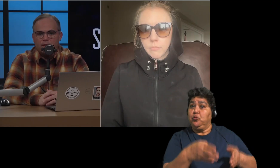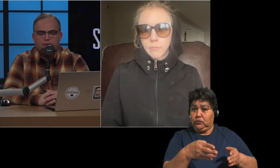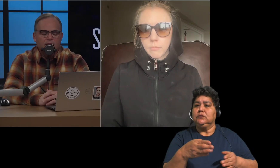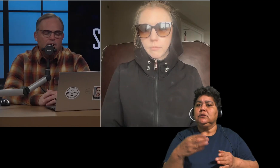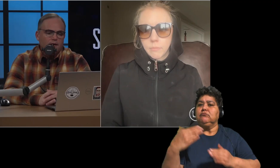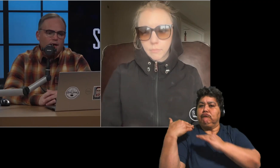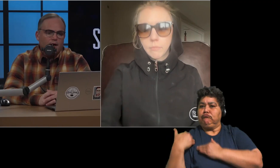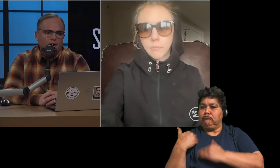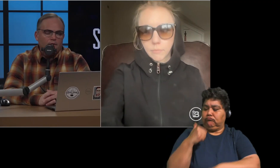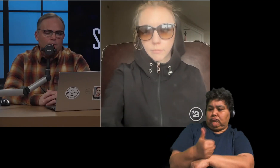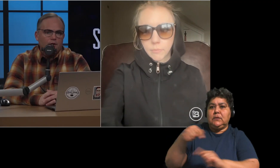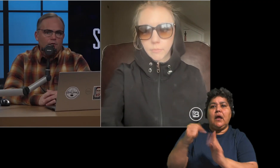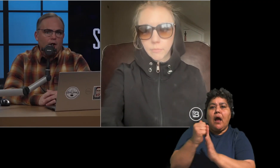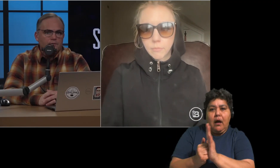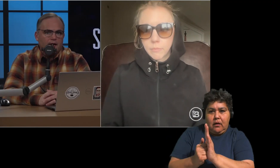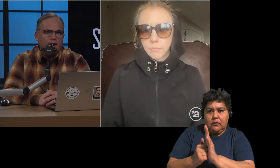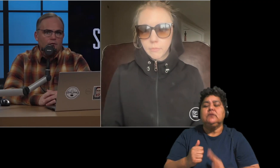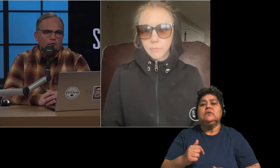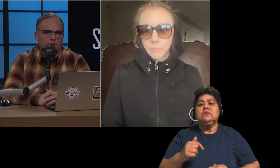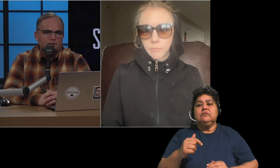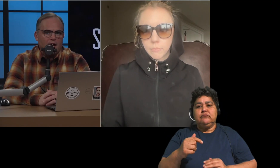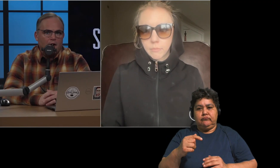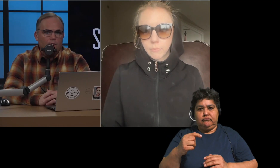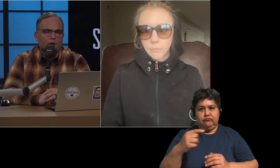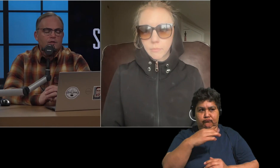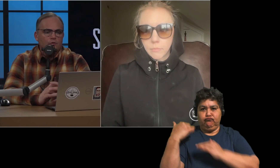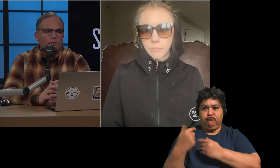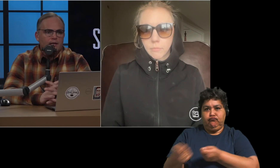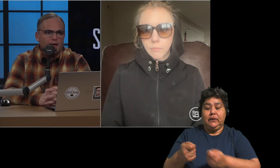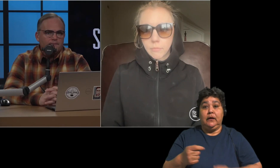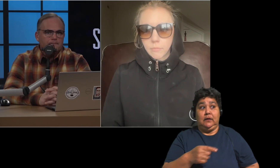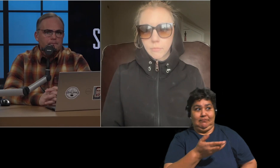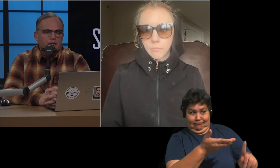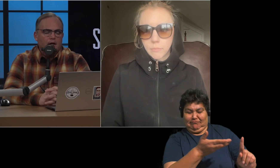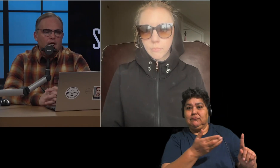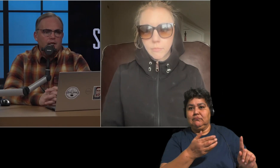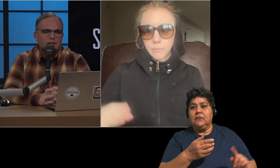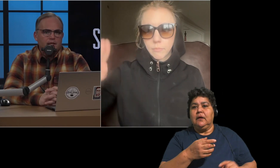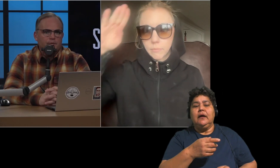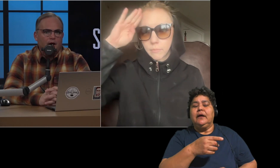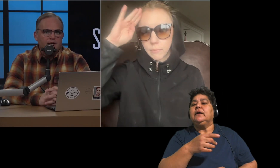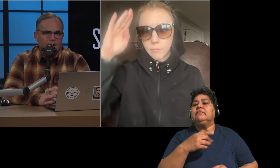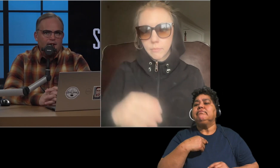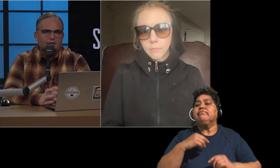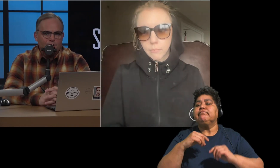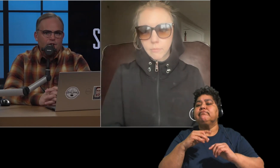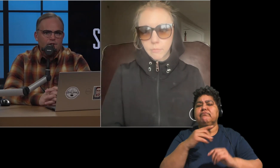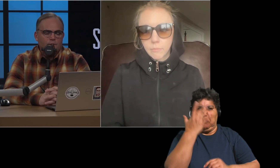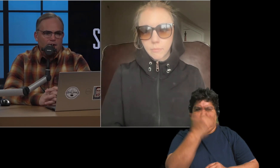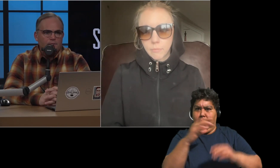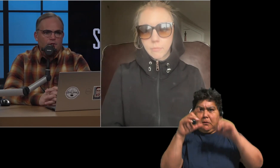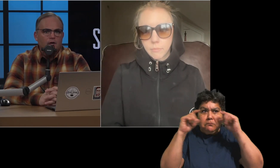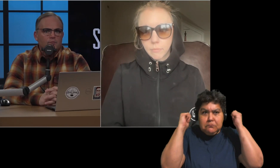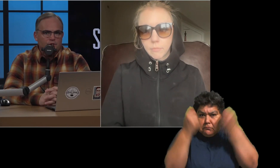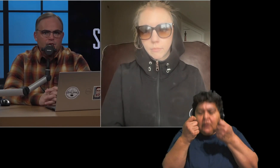taking from us. The woman who helms that account joins us now. We want to do what we can to keep her identity. There she is.